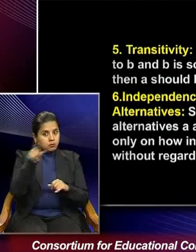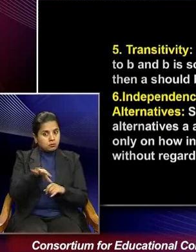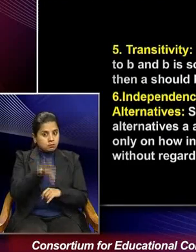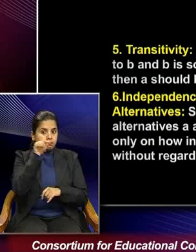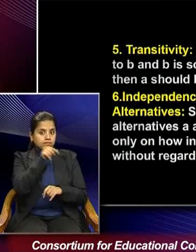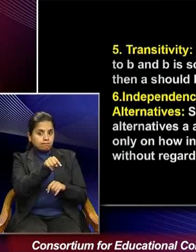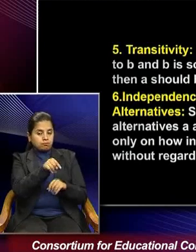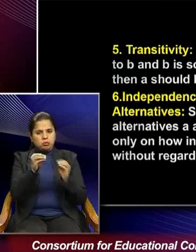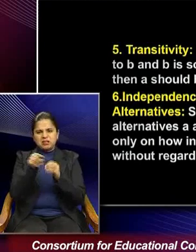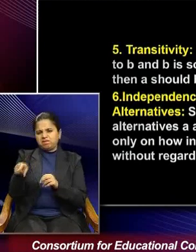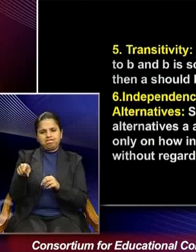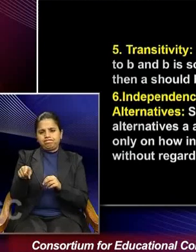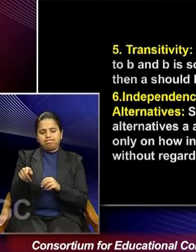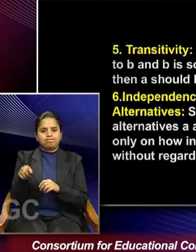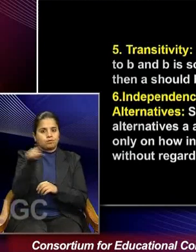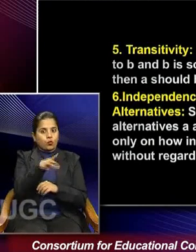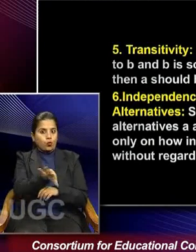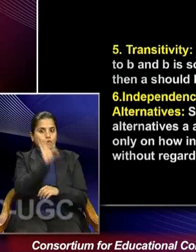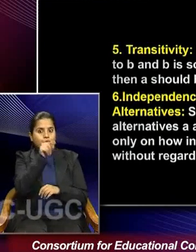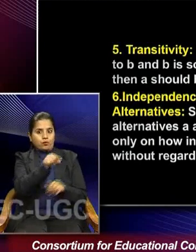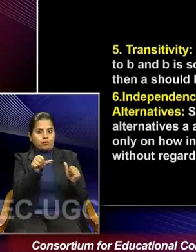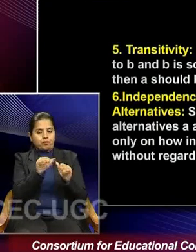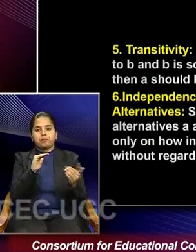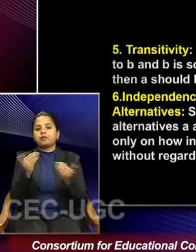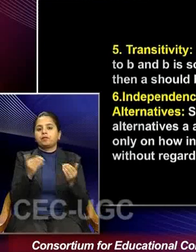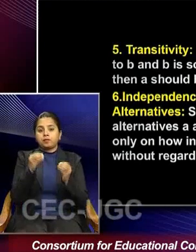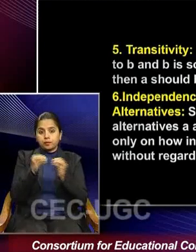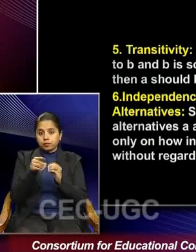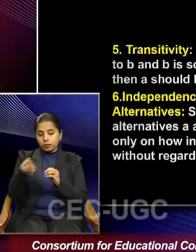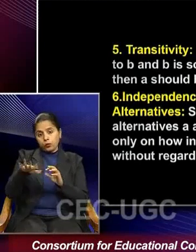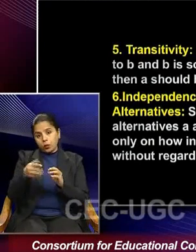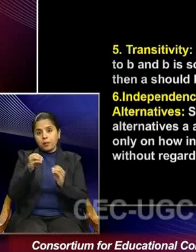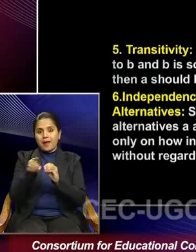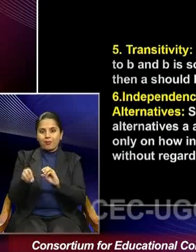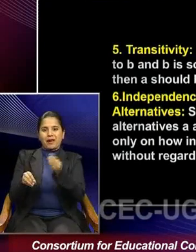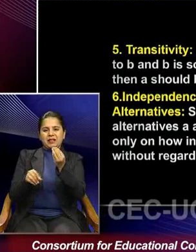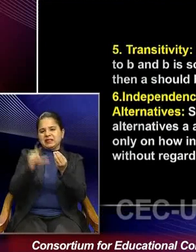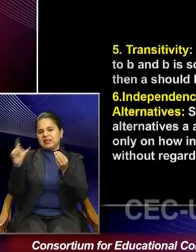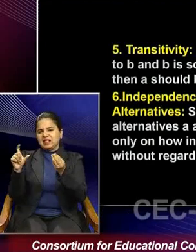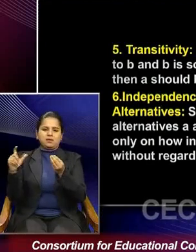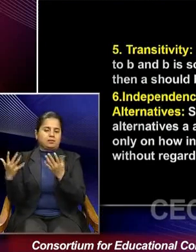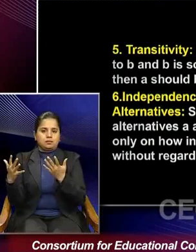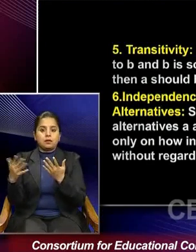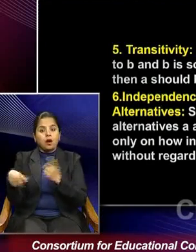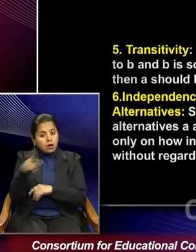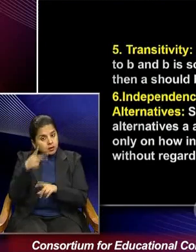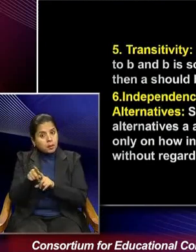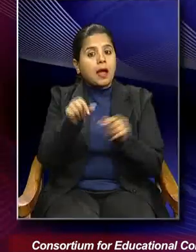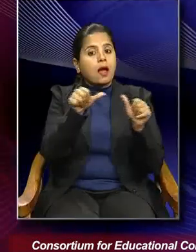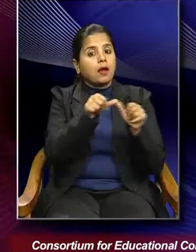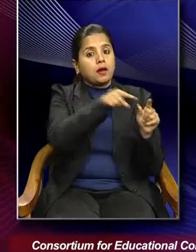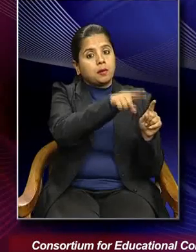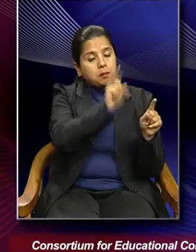B and B is socially preferred to C, then A should